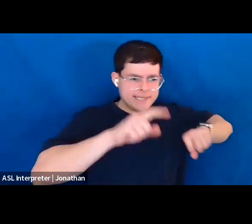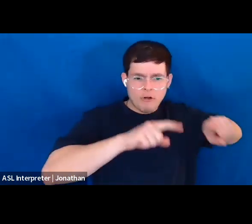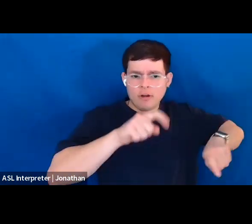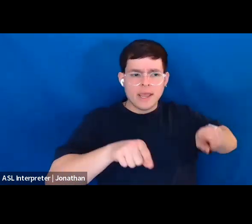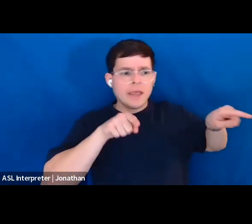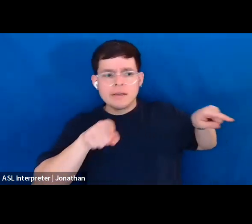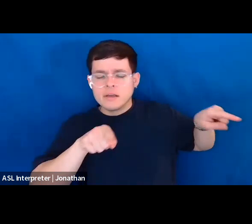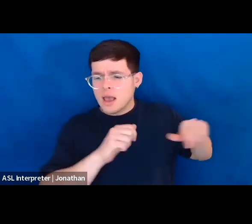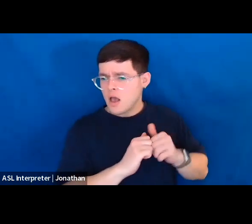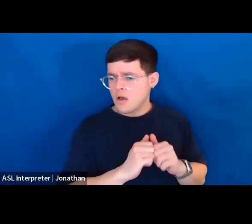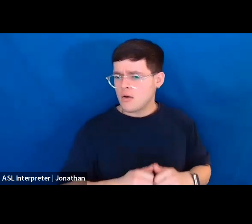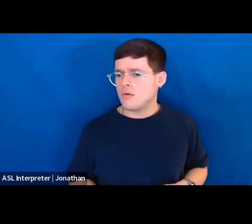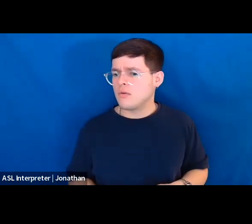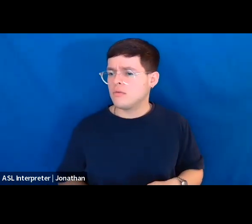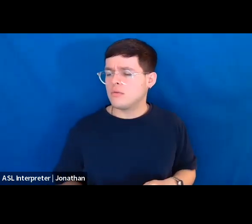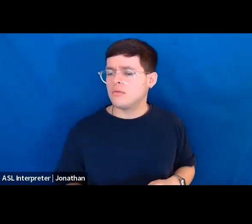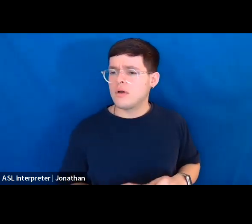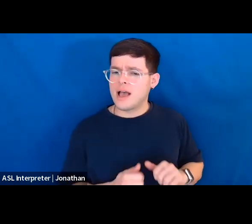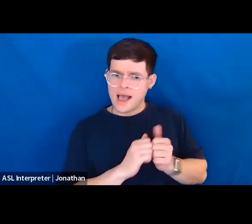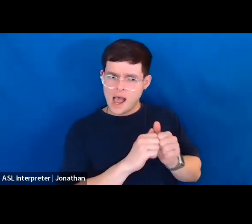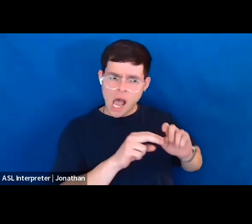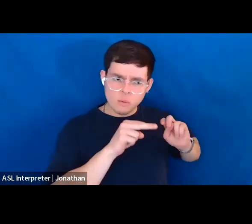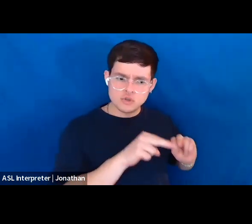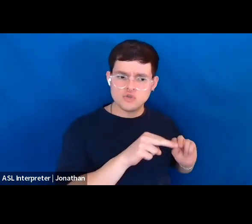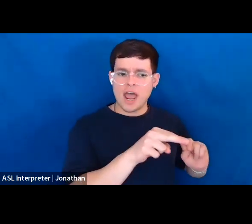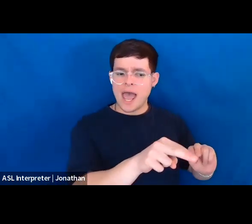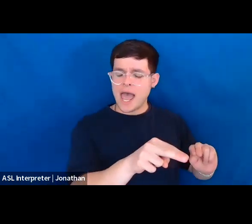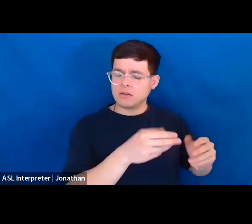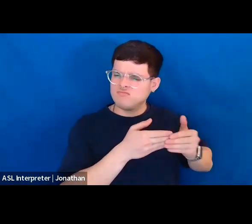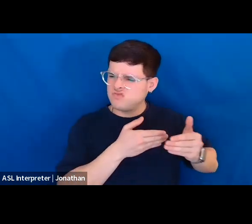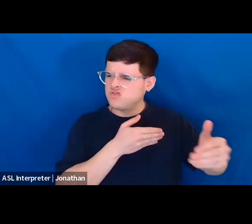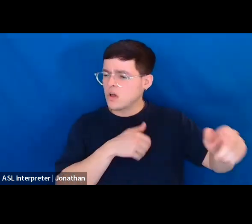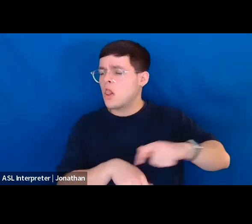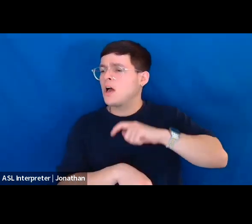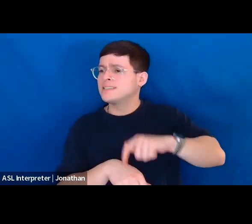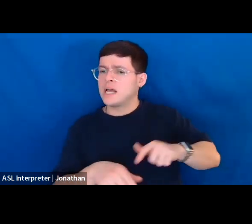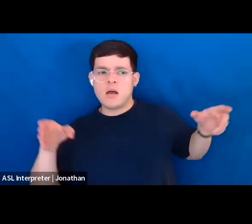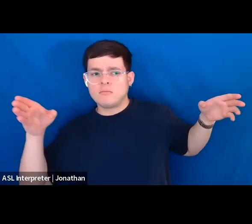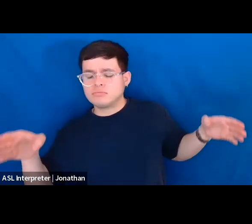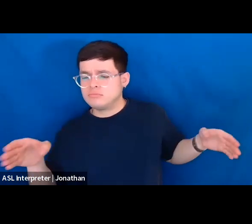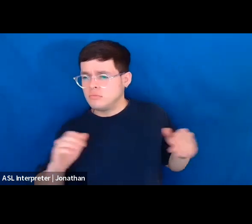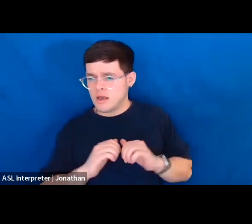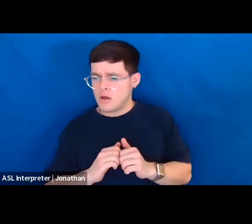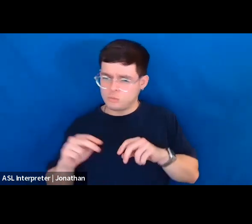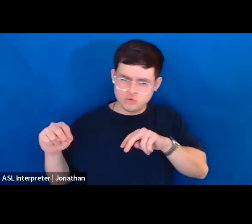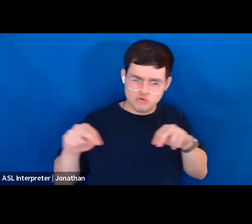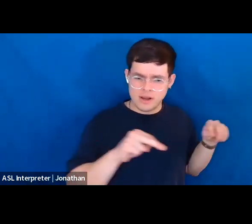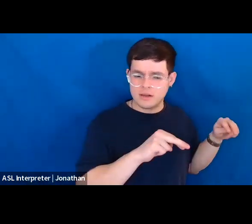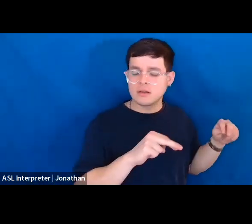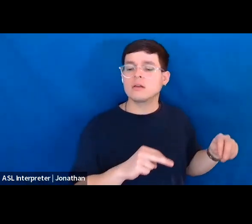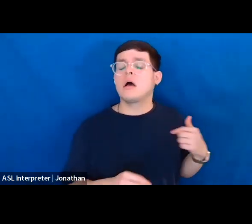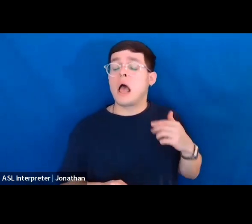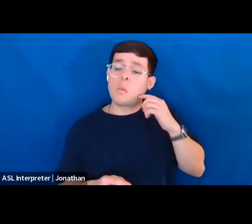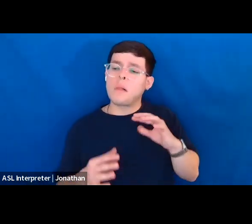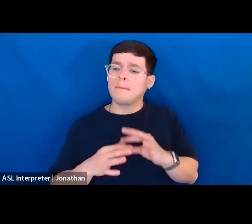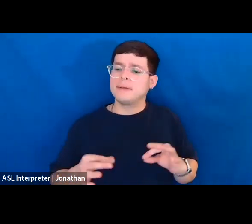individuals? And how do you track this over a long period of time? And so I'm going to just mention a